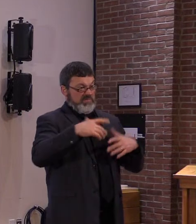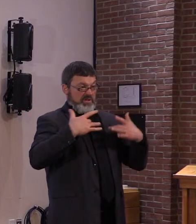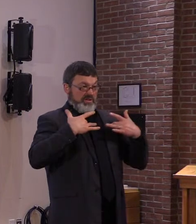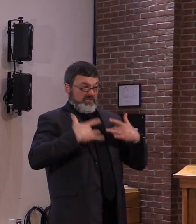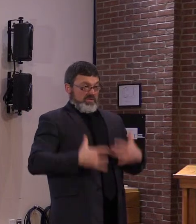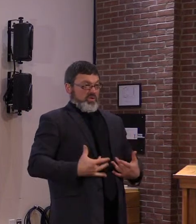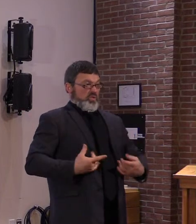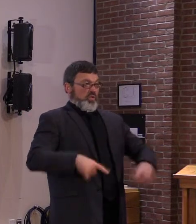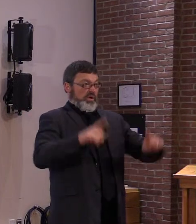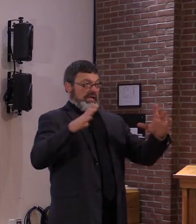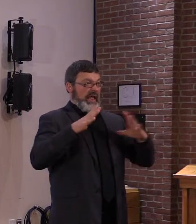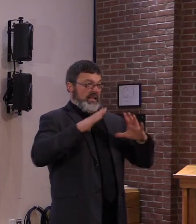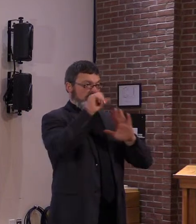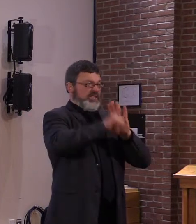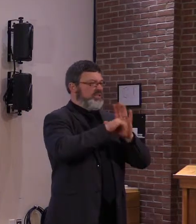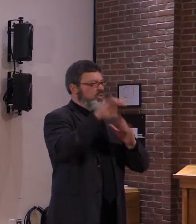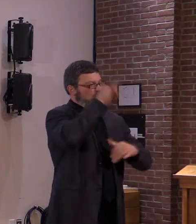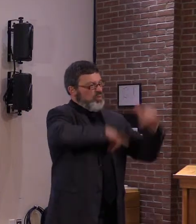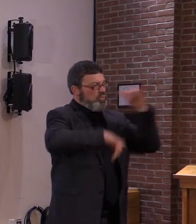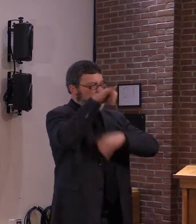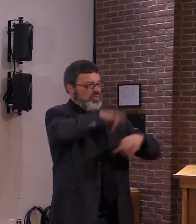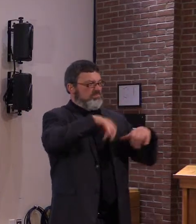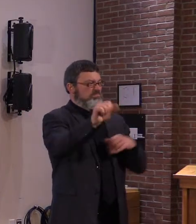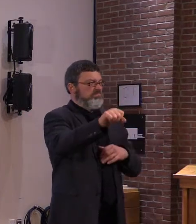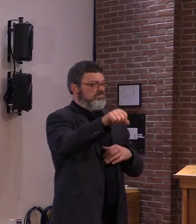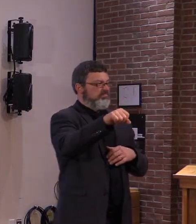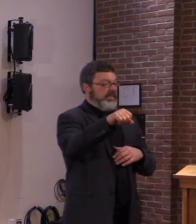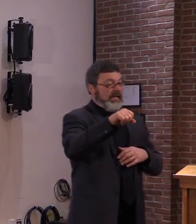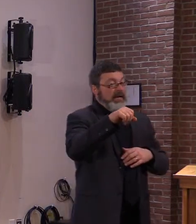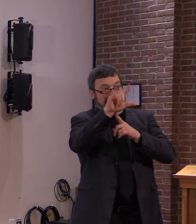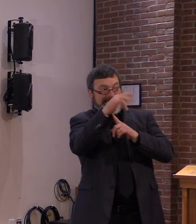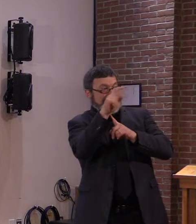to that? Gives you hope? Yeah.